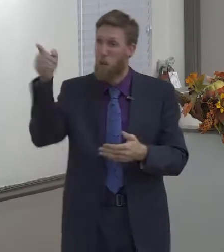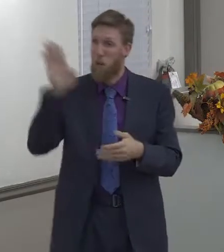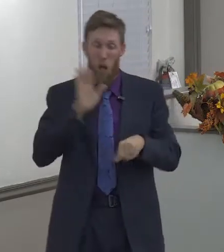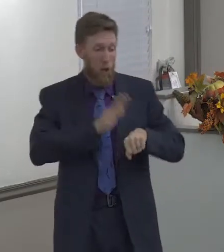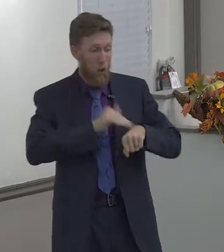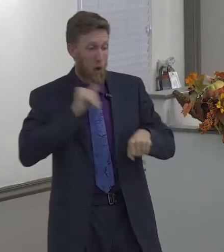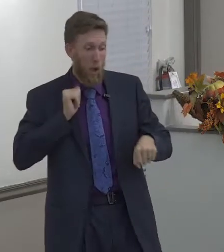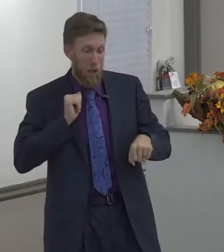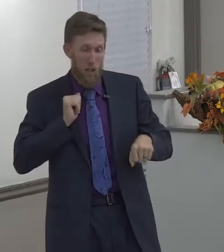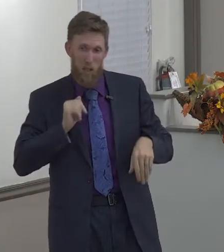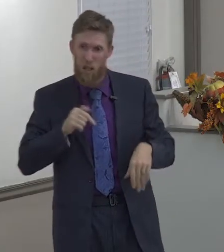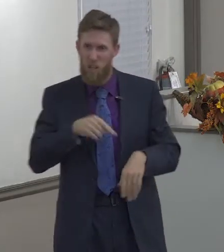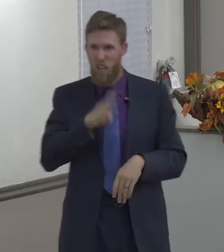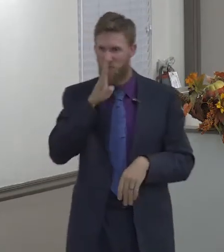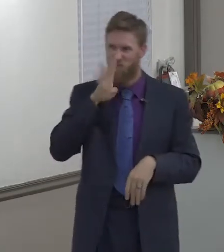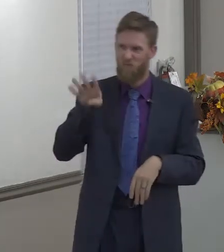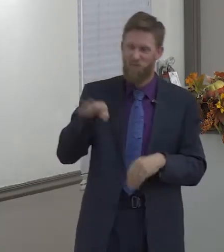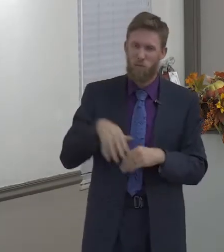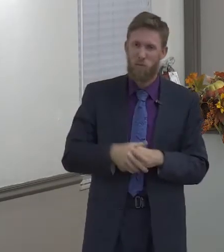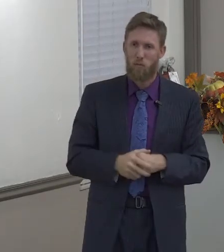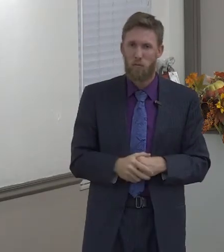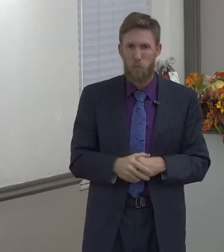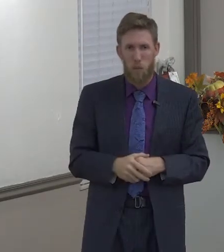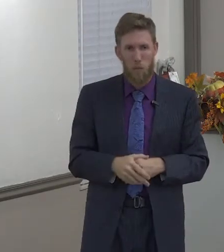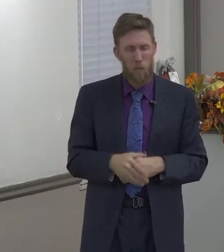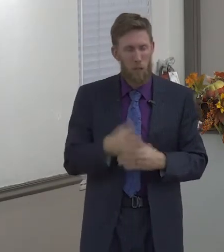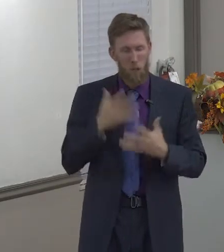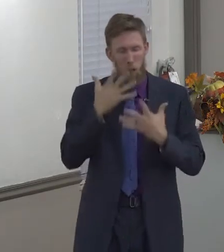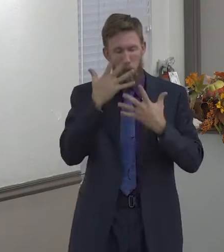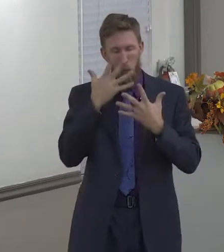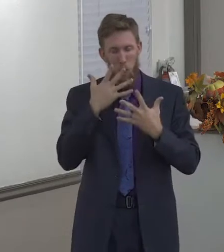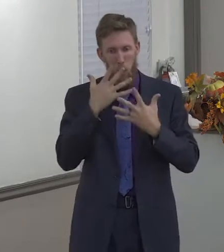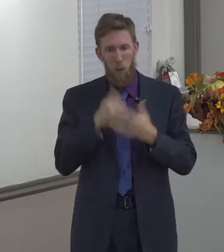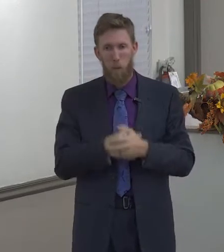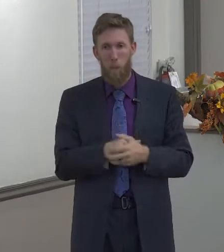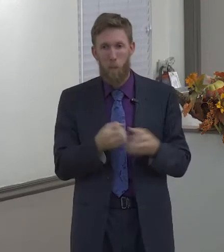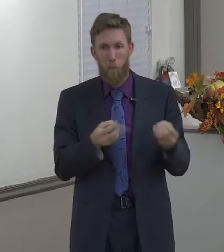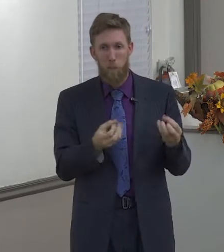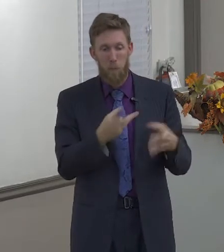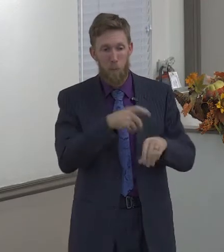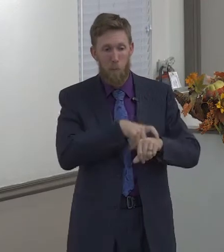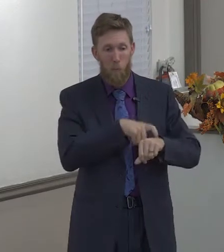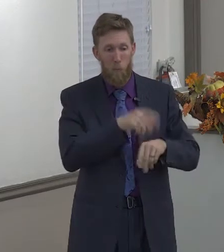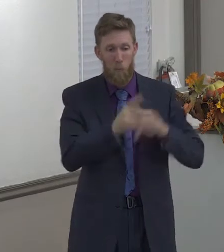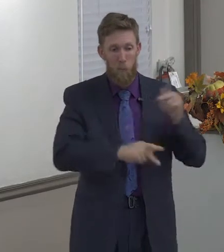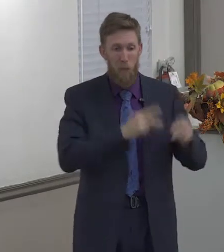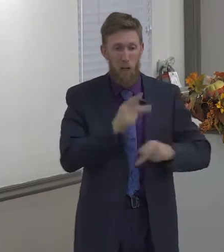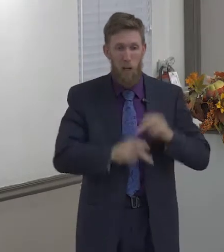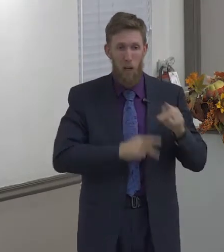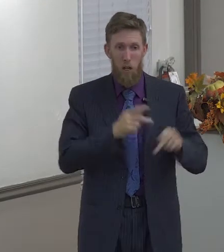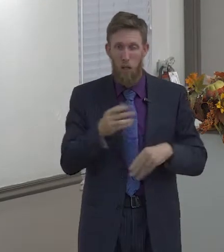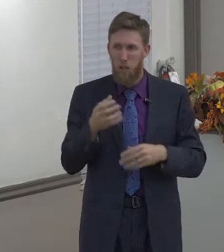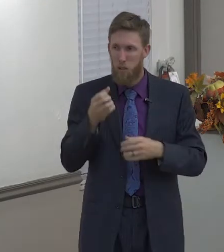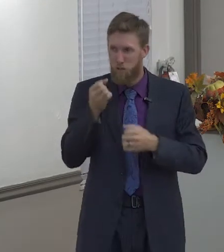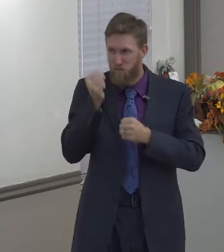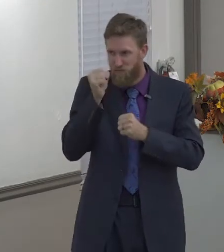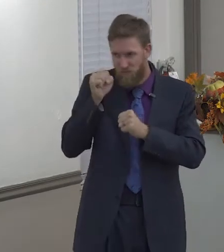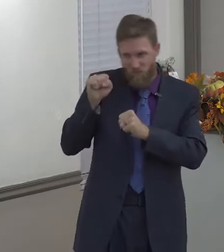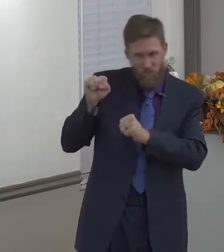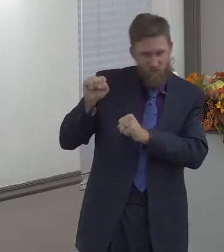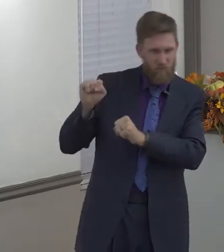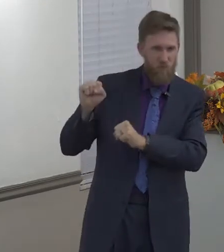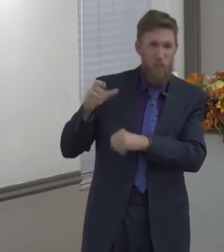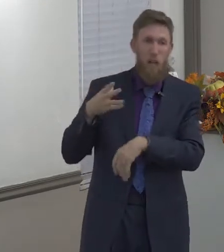get involved, and so the ministry suffers. The body suffers. It doesn't work to the full extent that God designed it to work